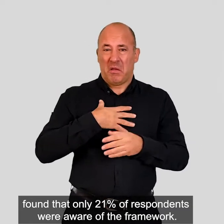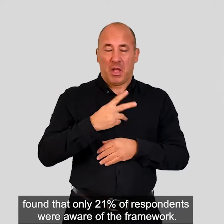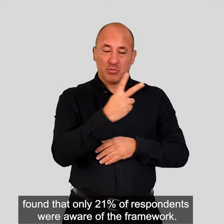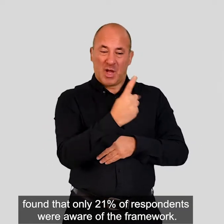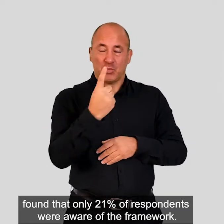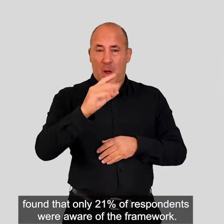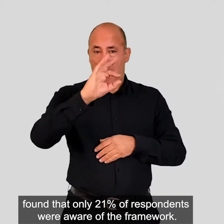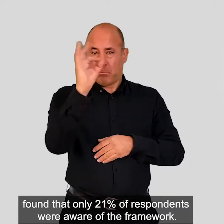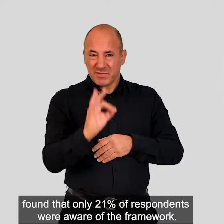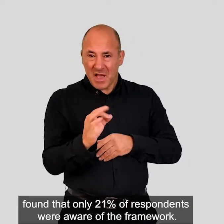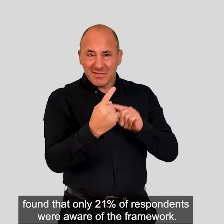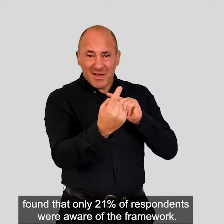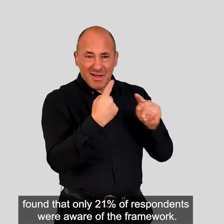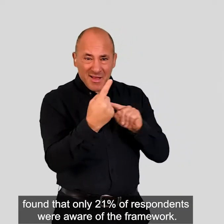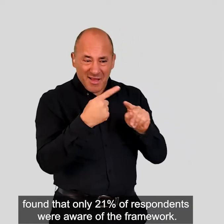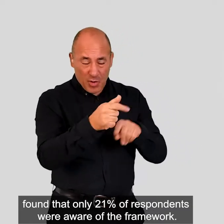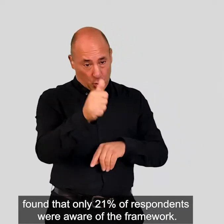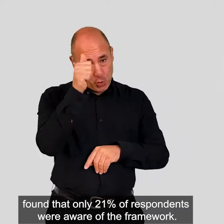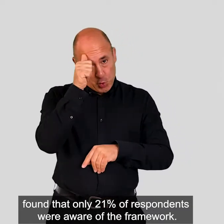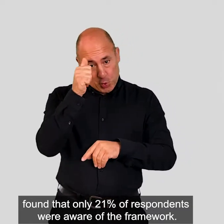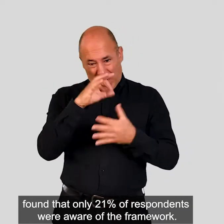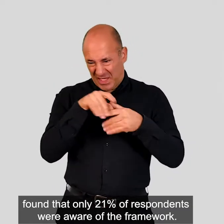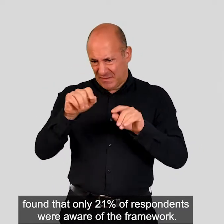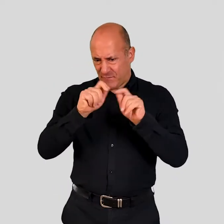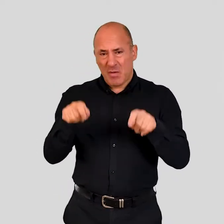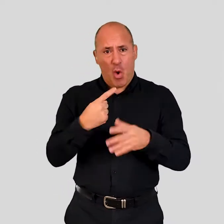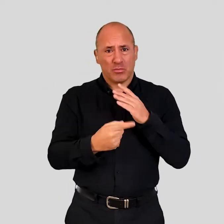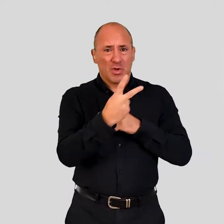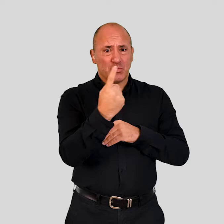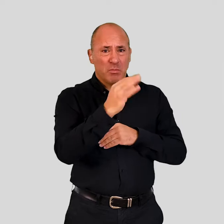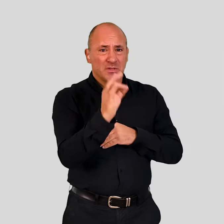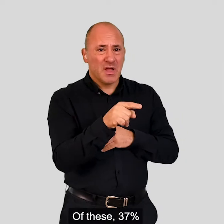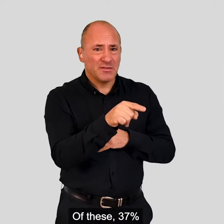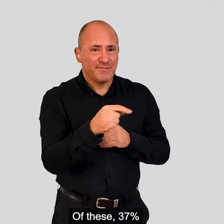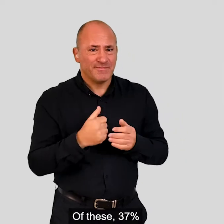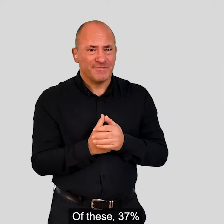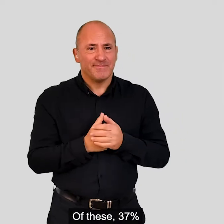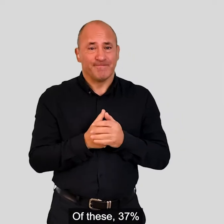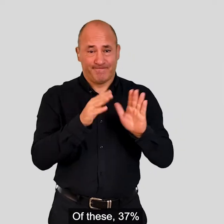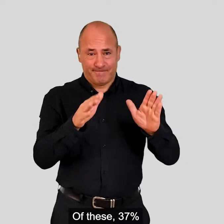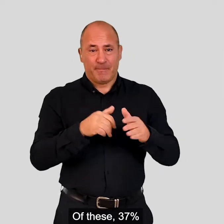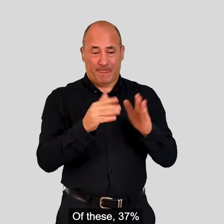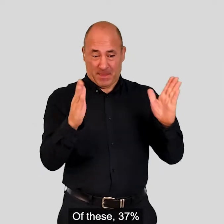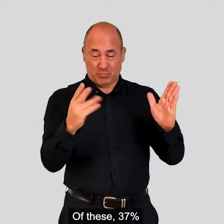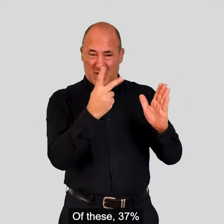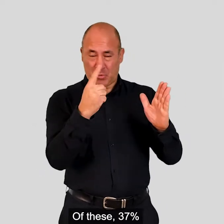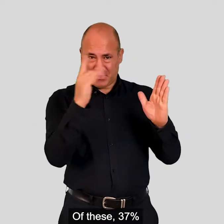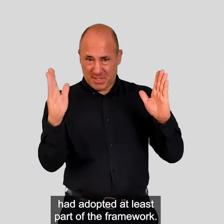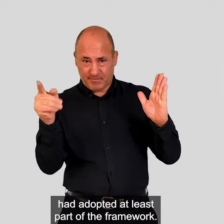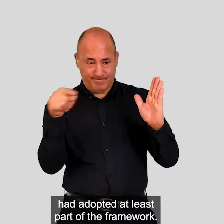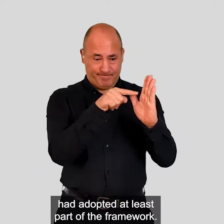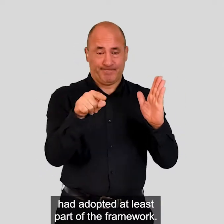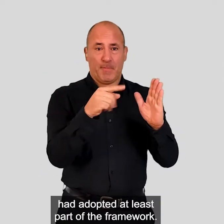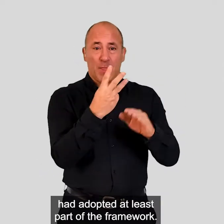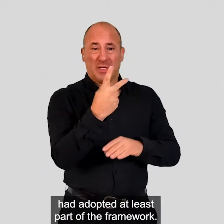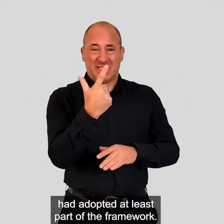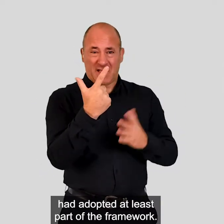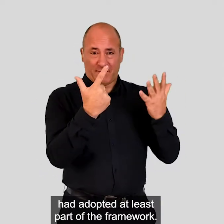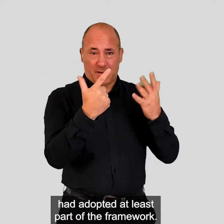of respondents were aware of the framework. Of these, 37% had adopted at least